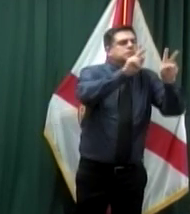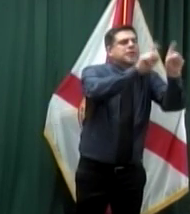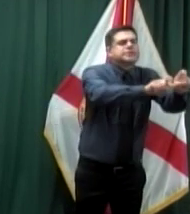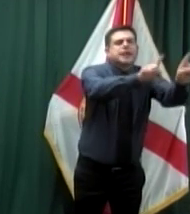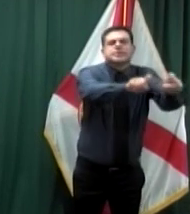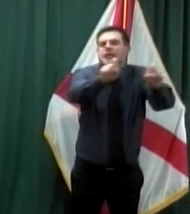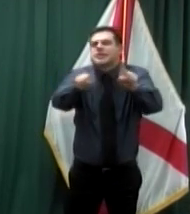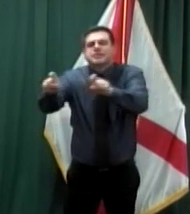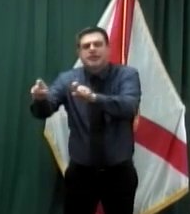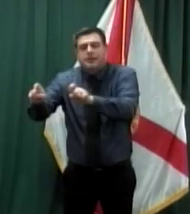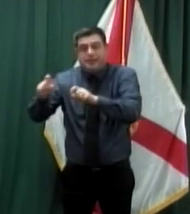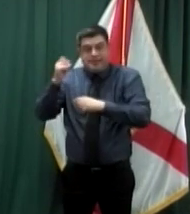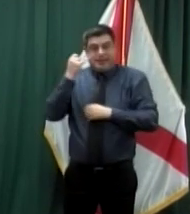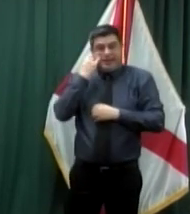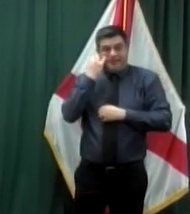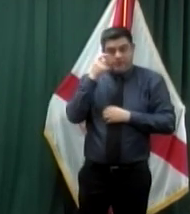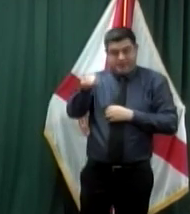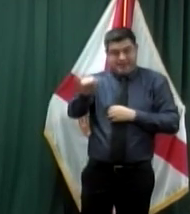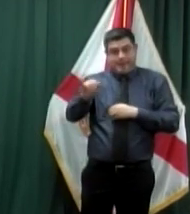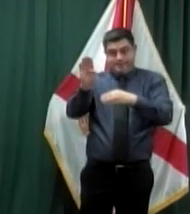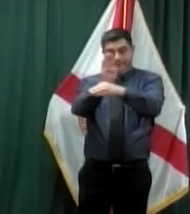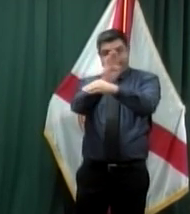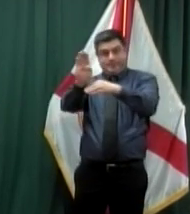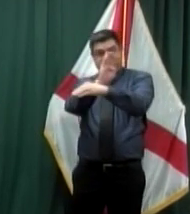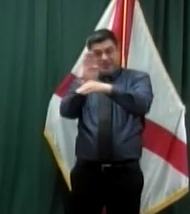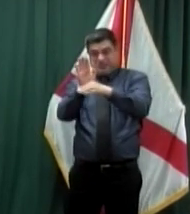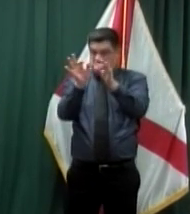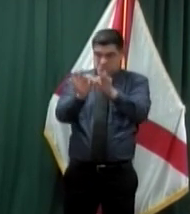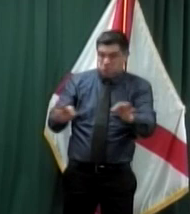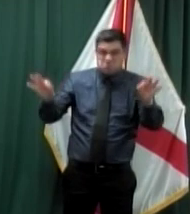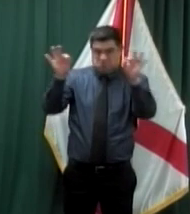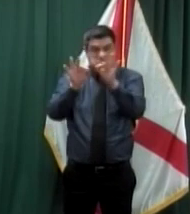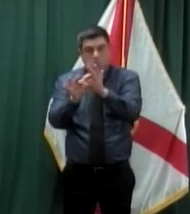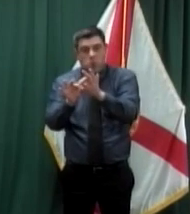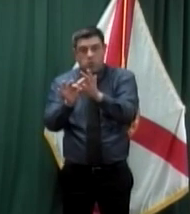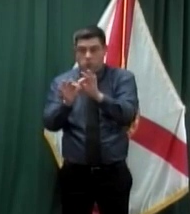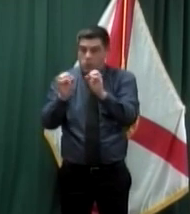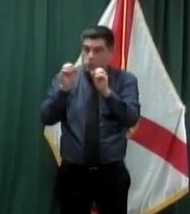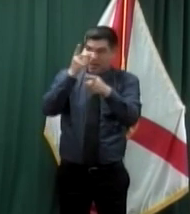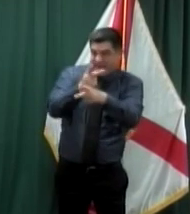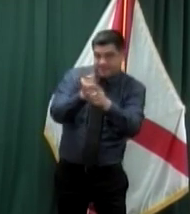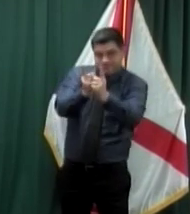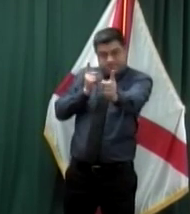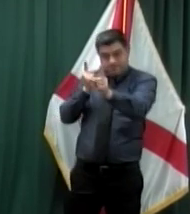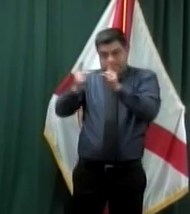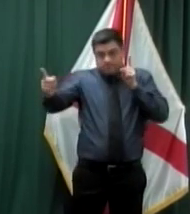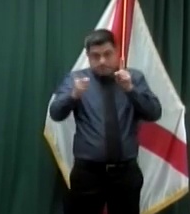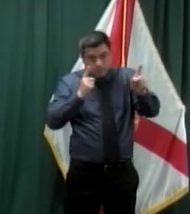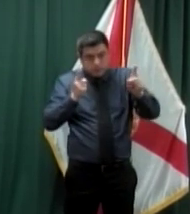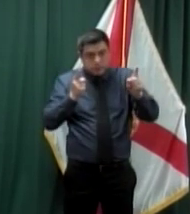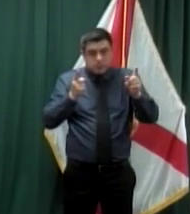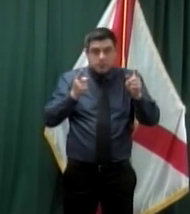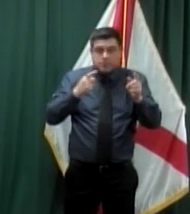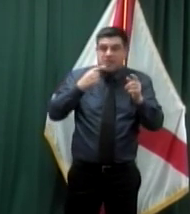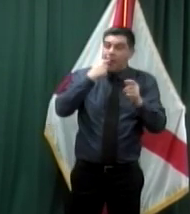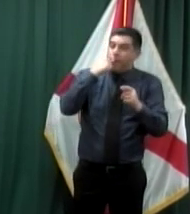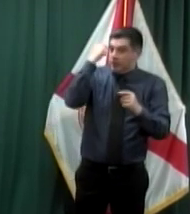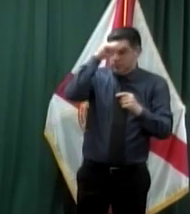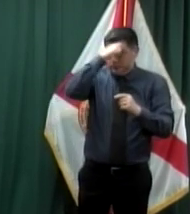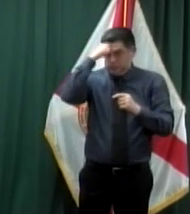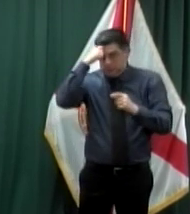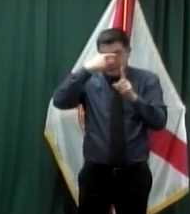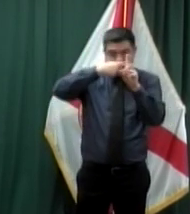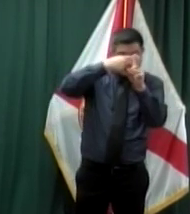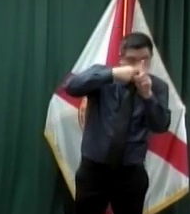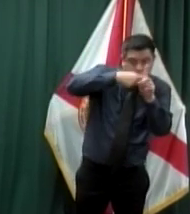and temperature checks. 83% of the respondents have some level of concern. Did that surprise you? Not at all, and that's why, in